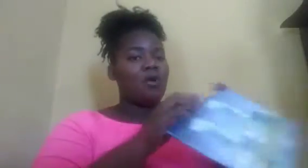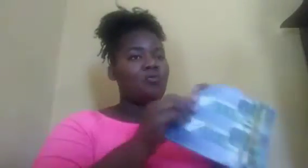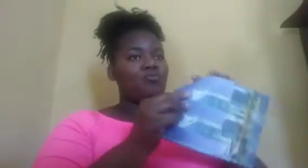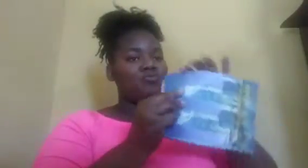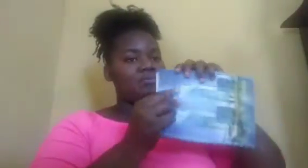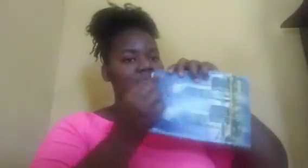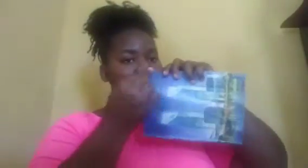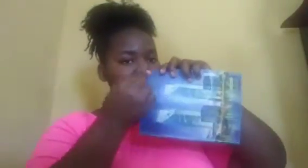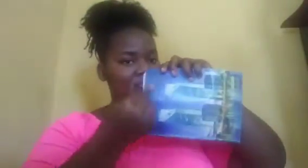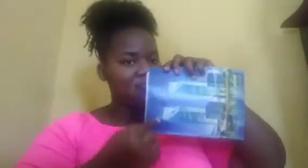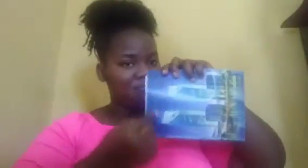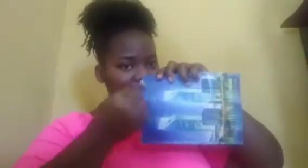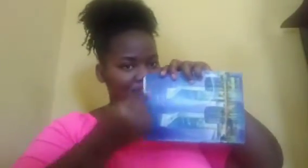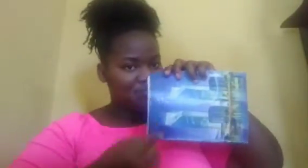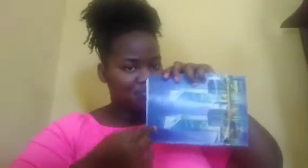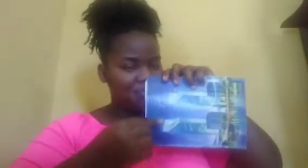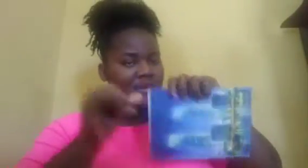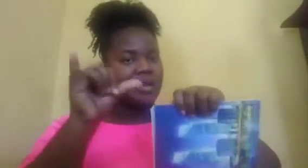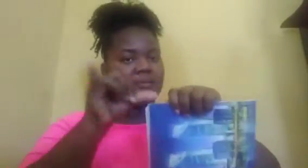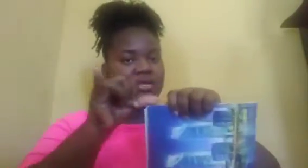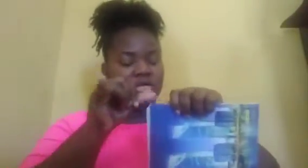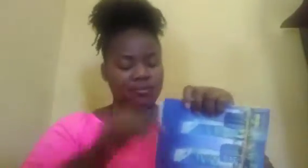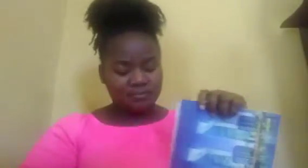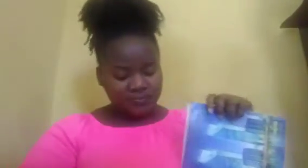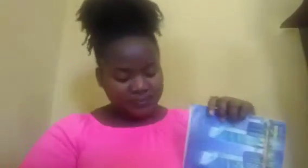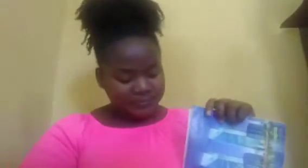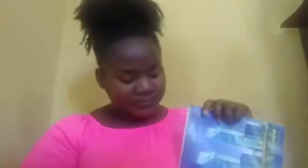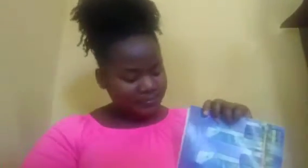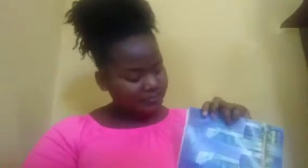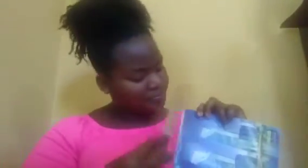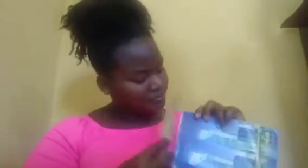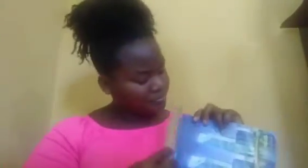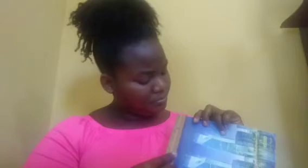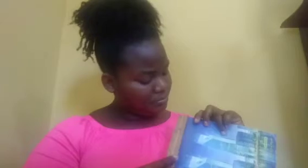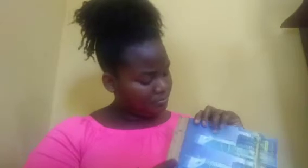So now we're going to measure this side. And then we're going to write all of them.